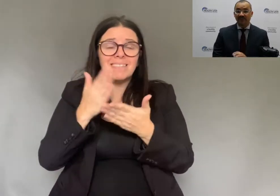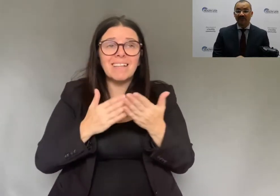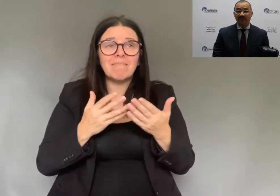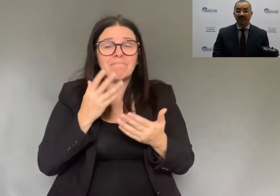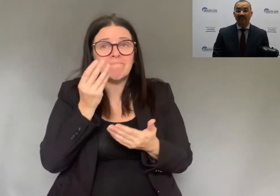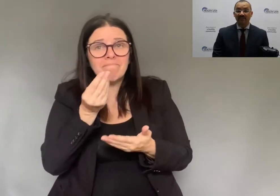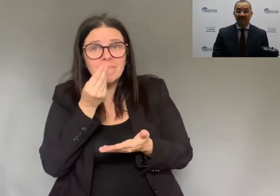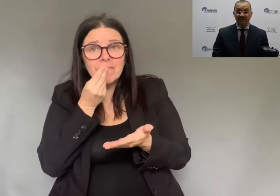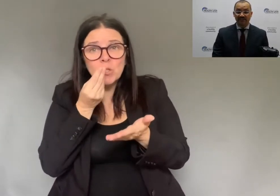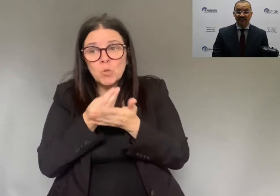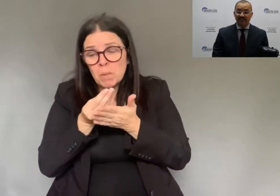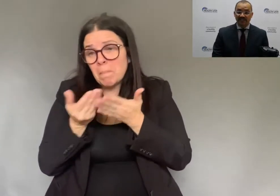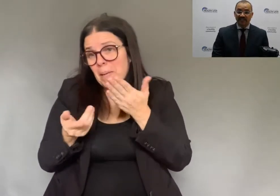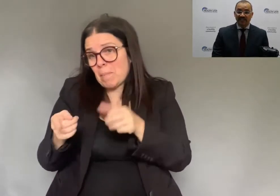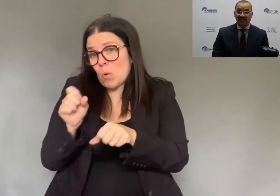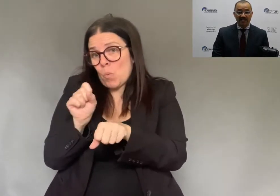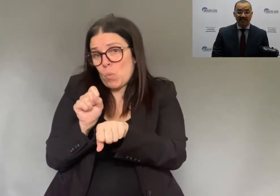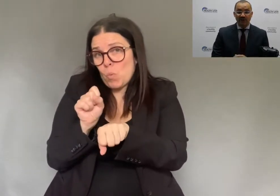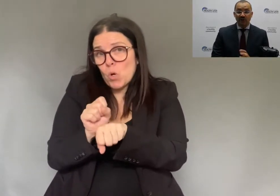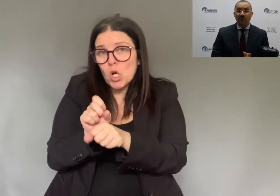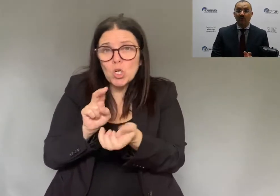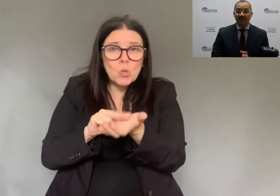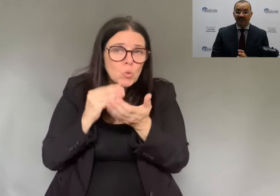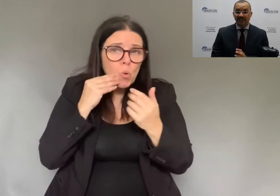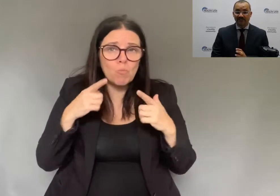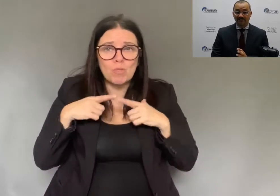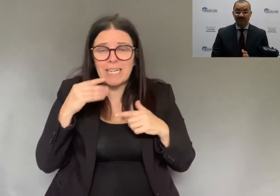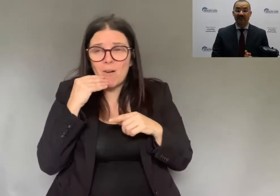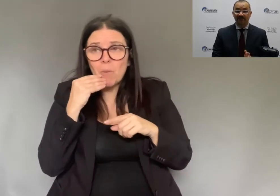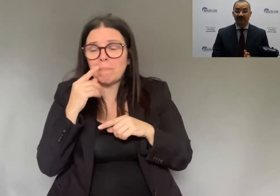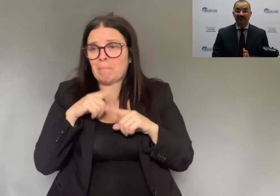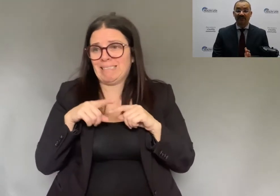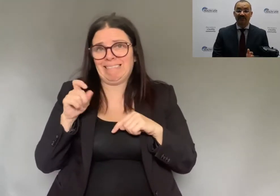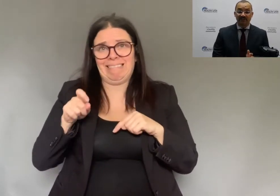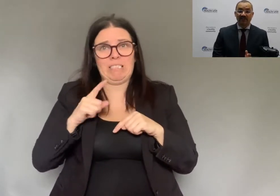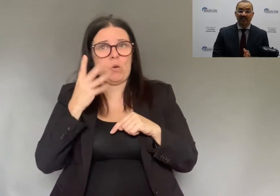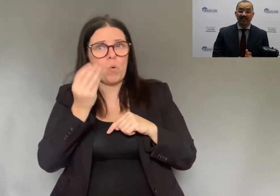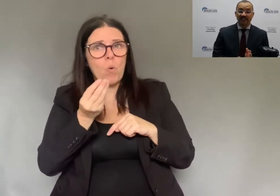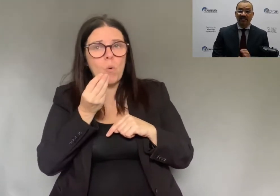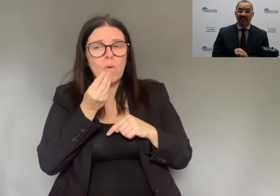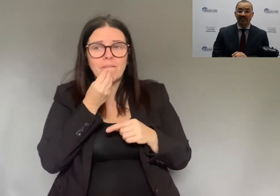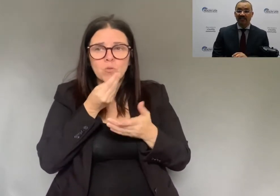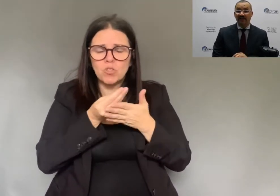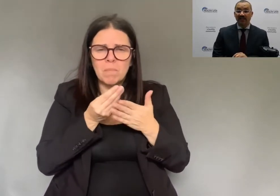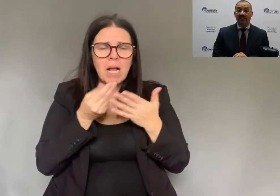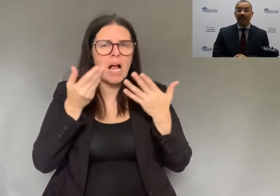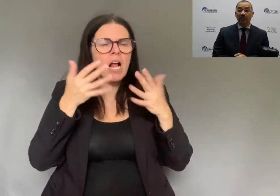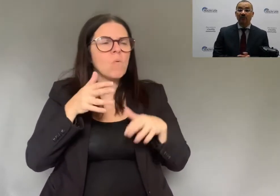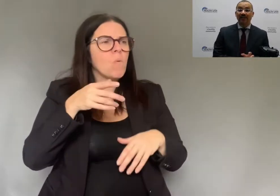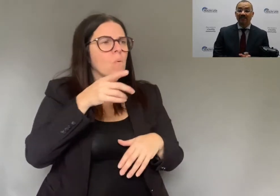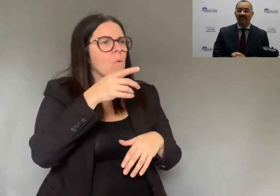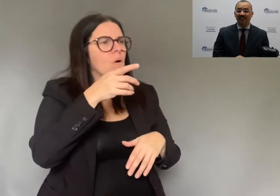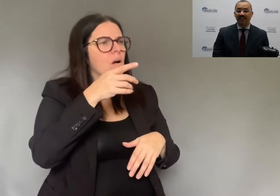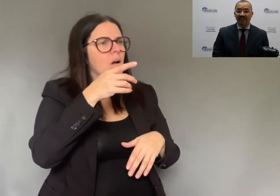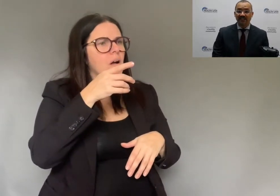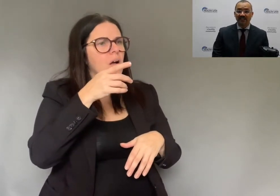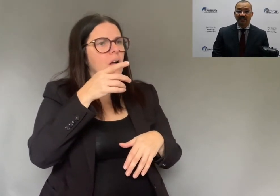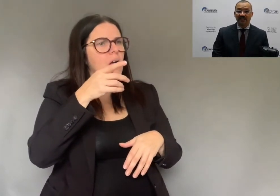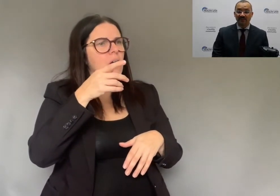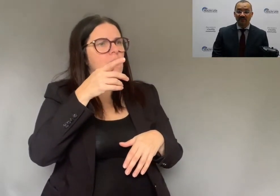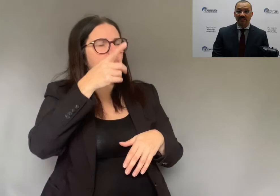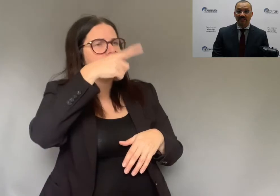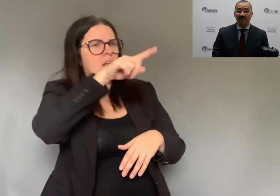though that they work in the facility, I don't want people to be concerned and thinking that they're not doing everything. I